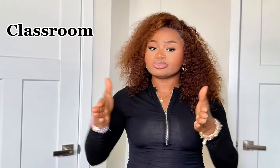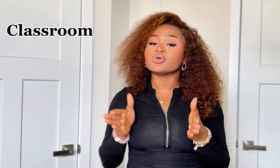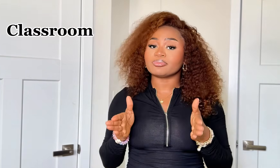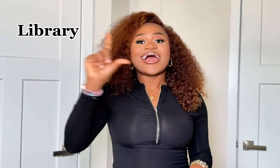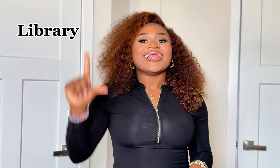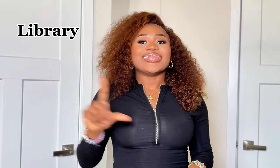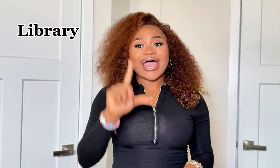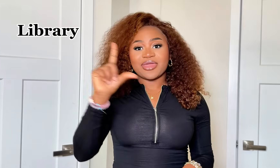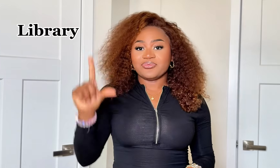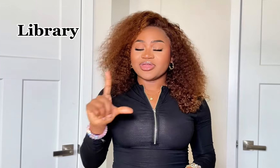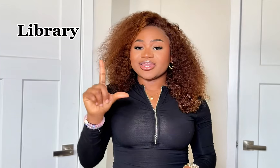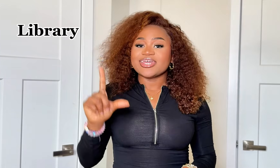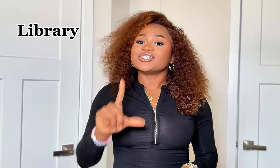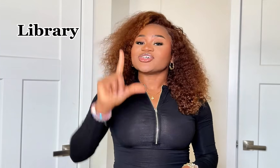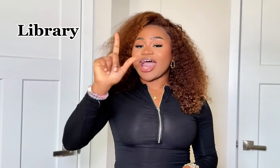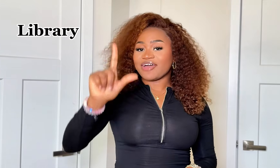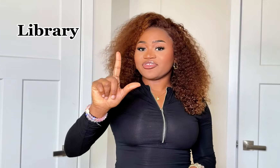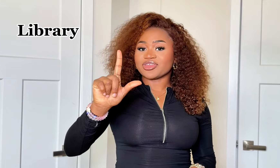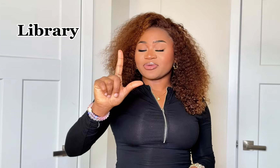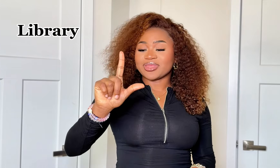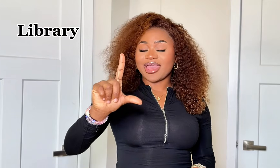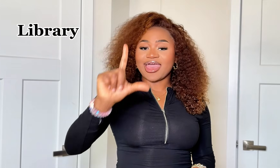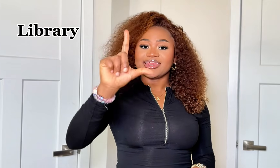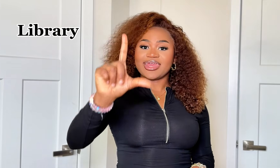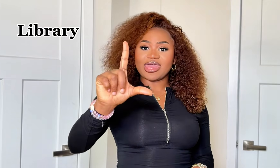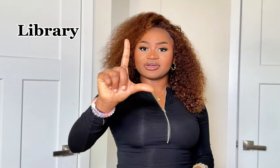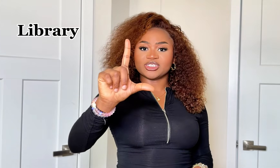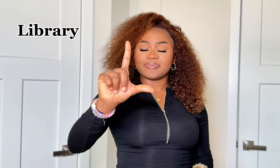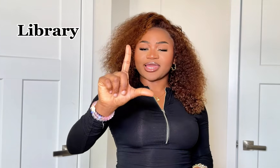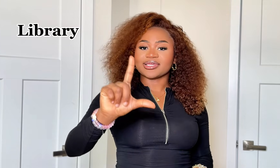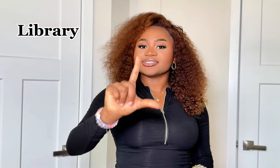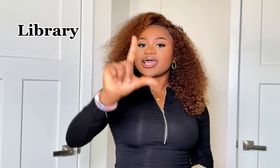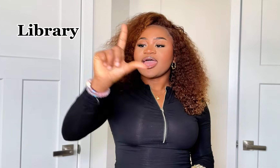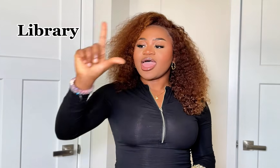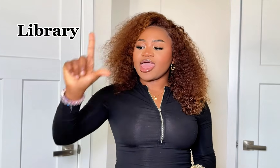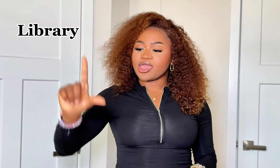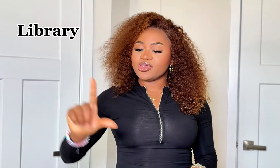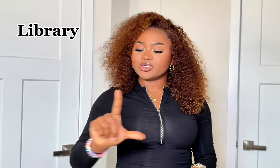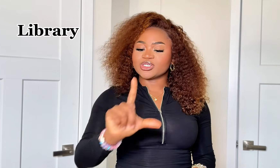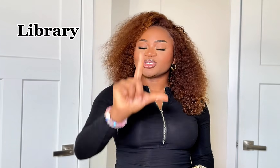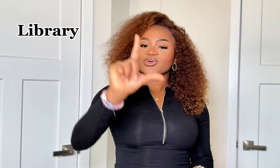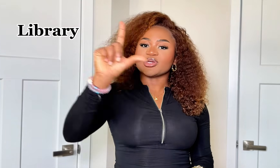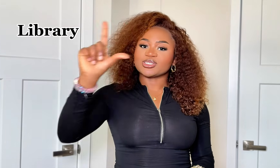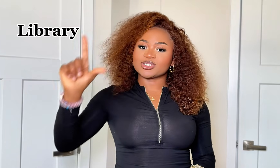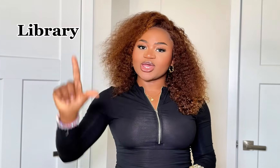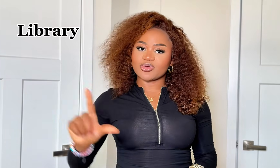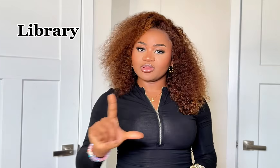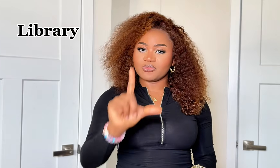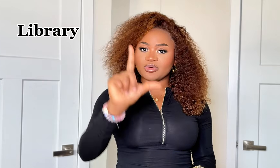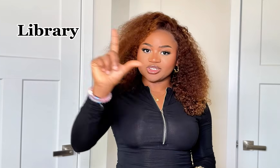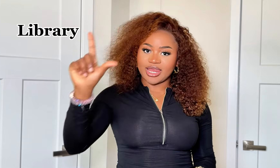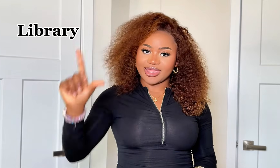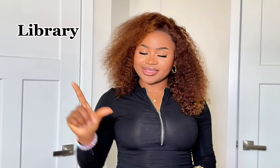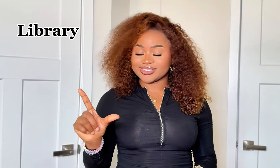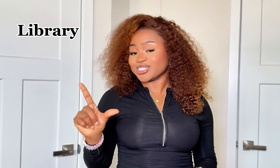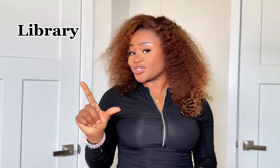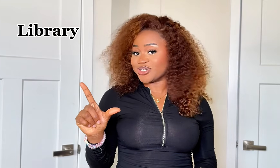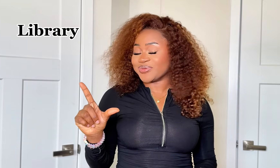classroom. Library. So have your dominant hand in the L shape like this, and you just do a circular motion like this. This one should be